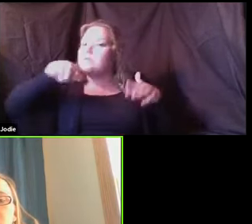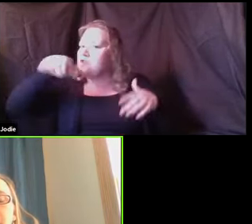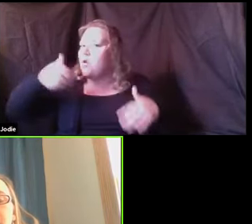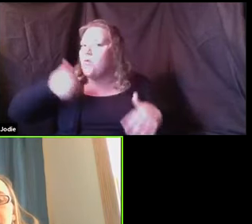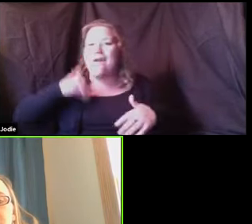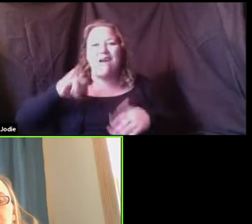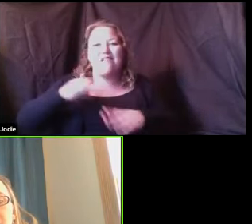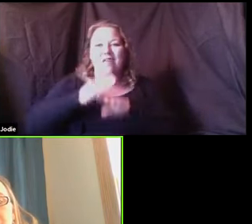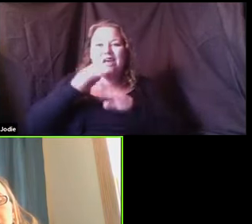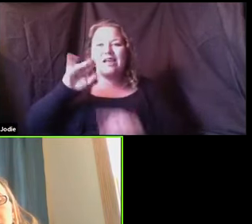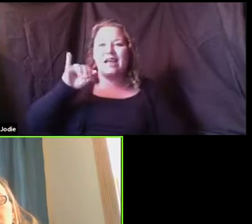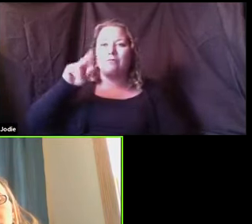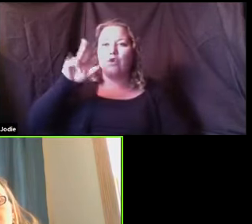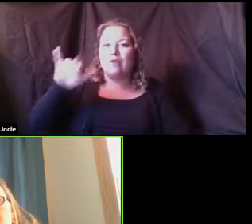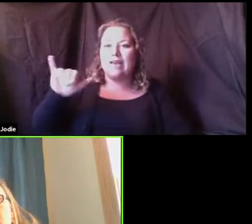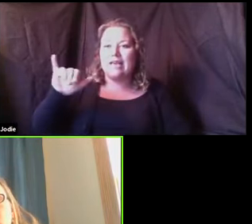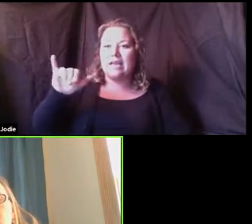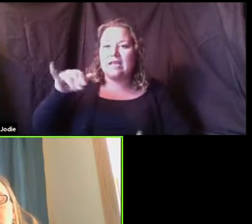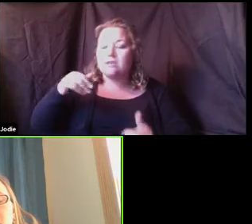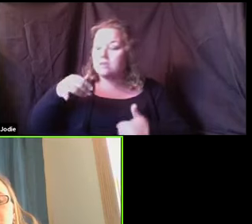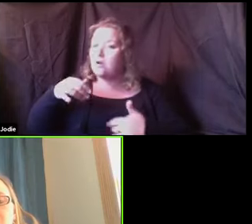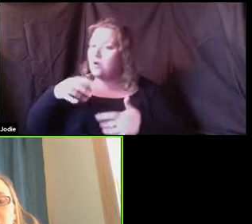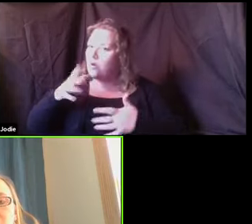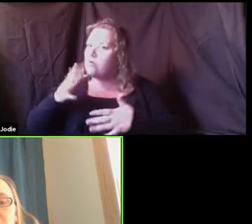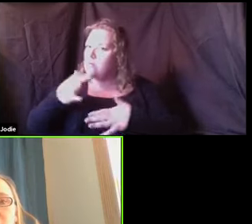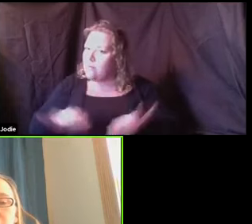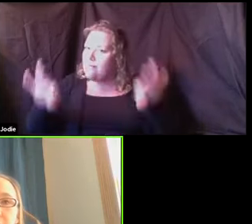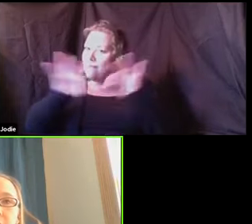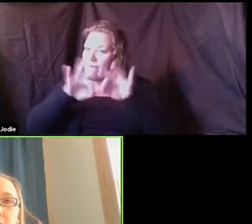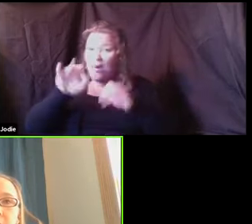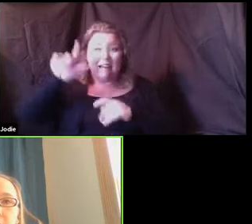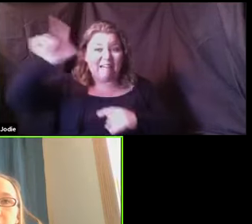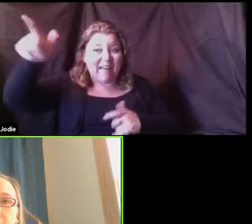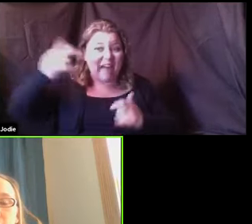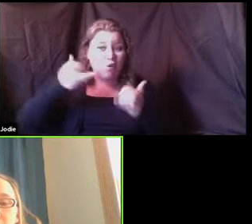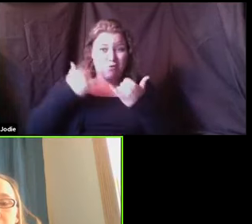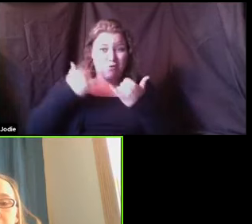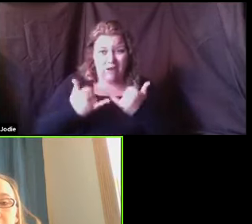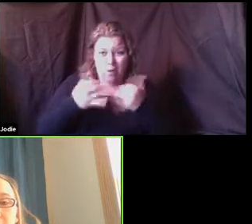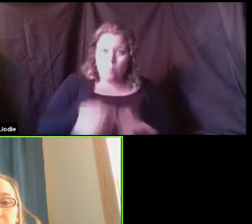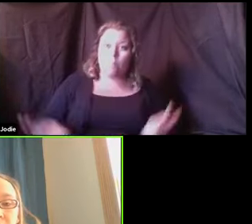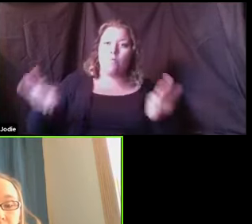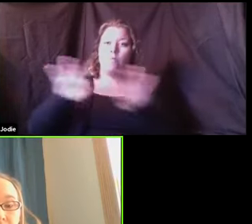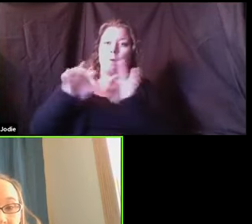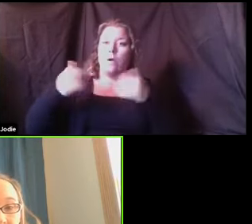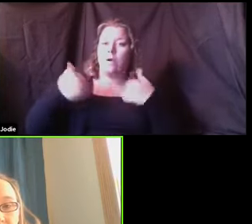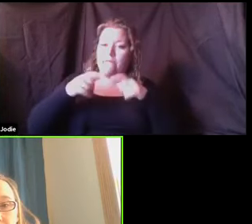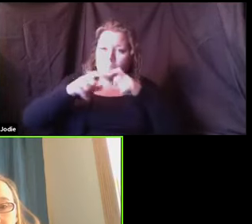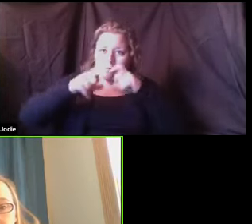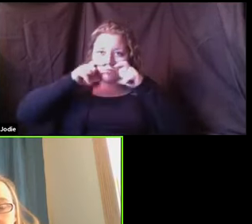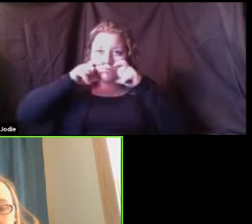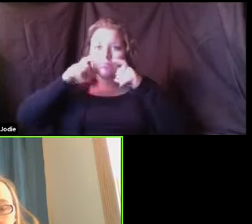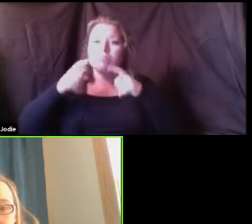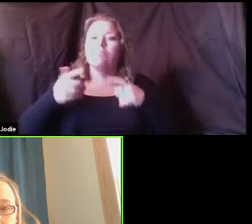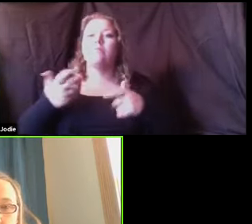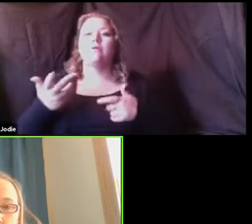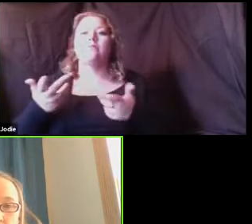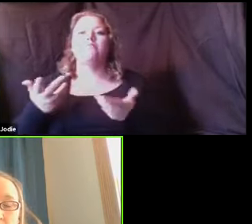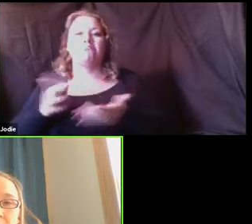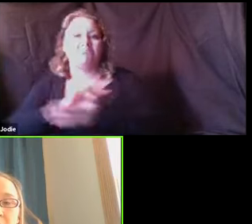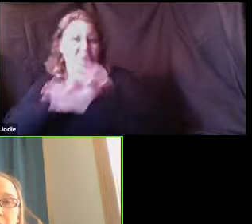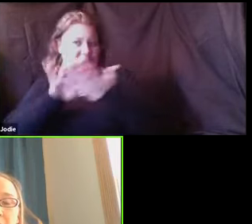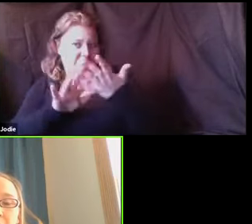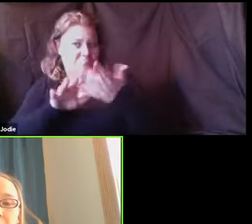can. So keeping that 6 feet of distance, wearing a fabric face covering, trying to disinfect items that you get from somebody